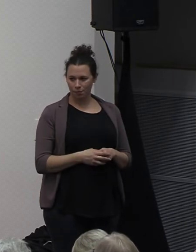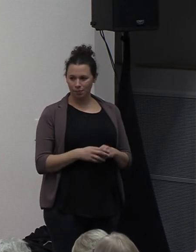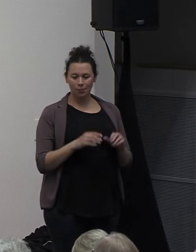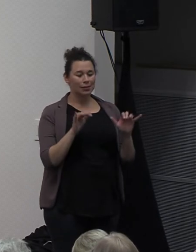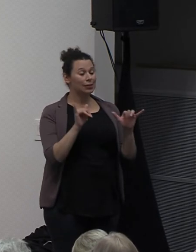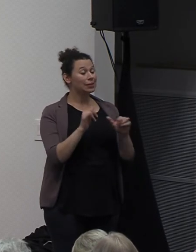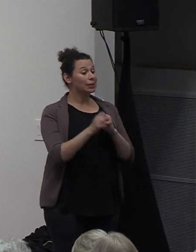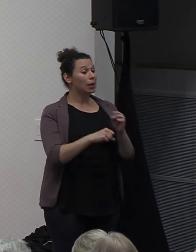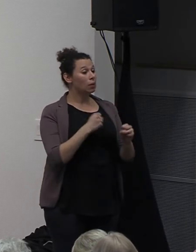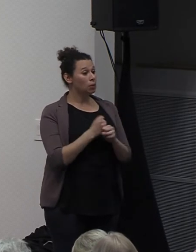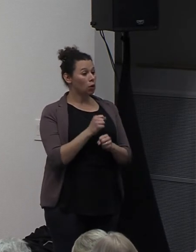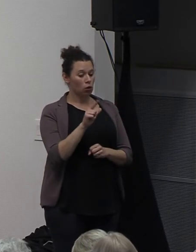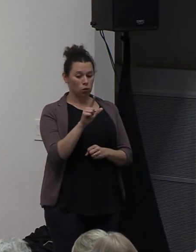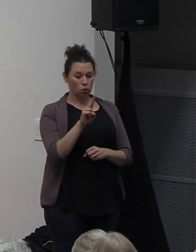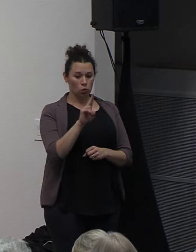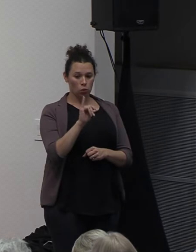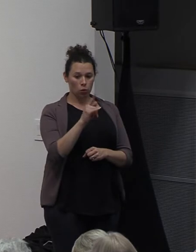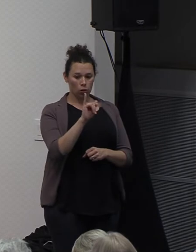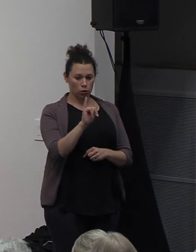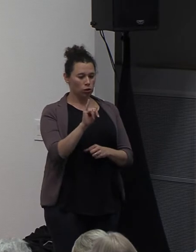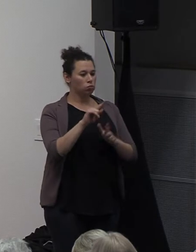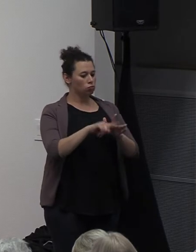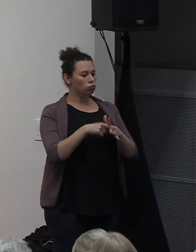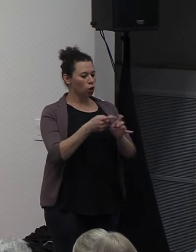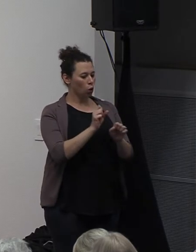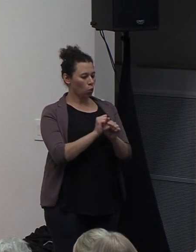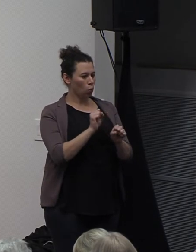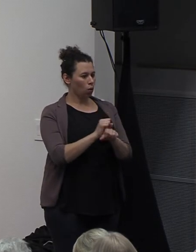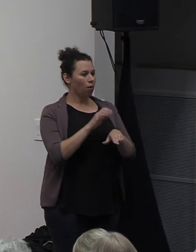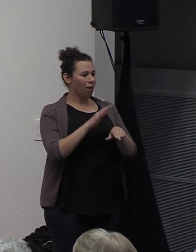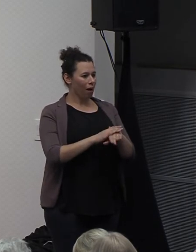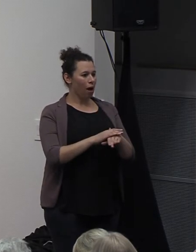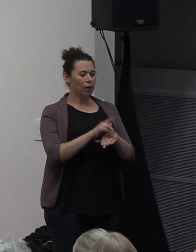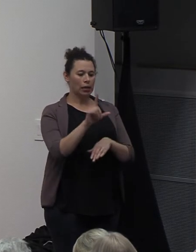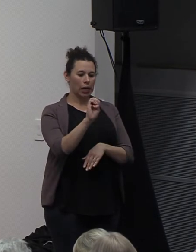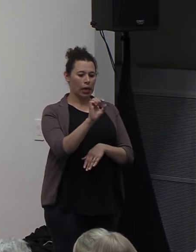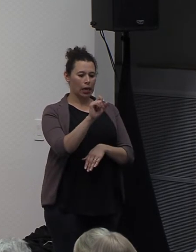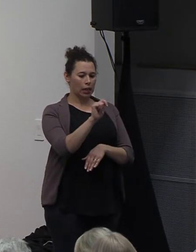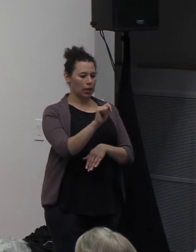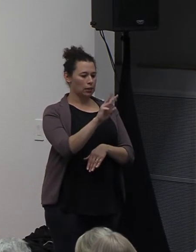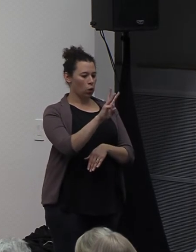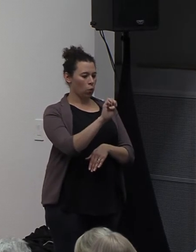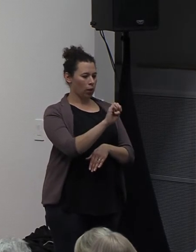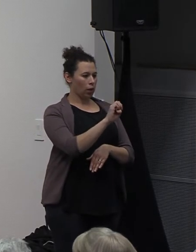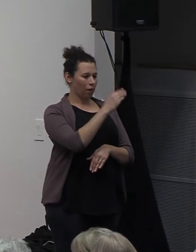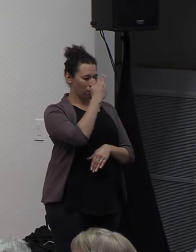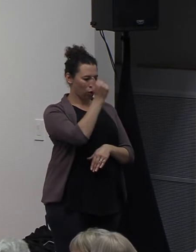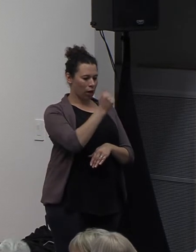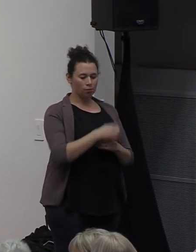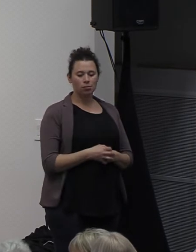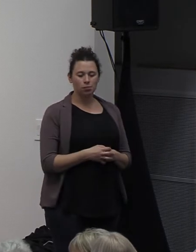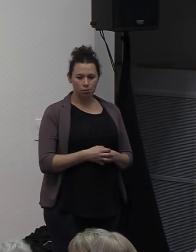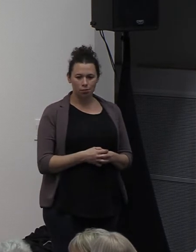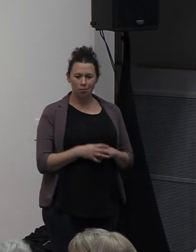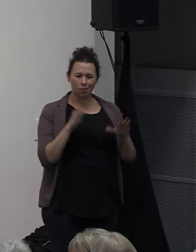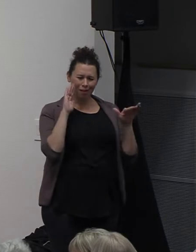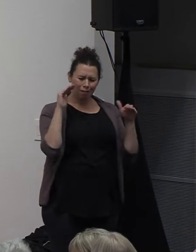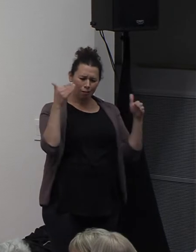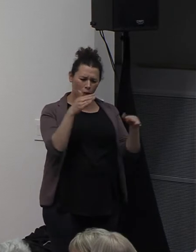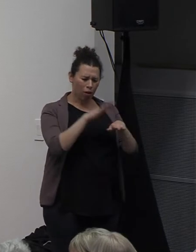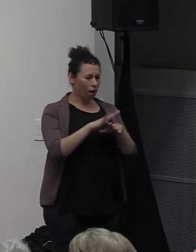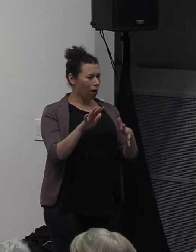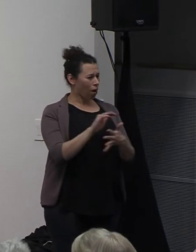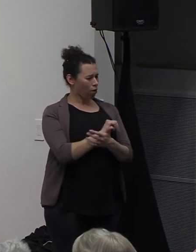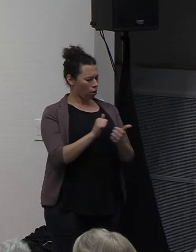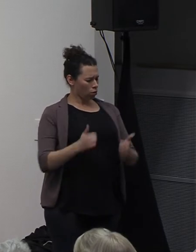that Luigi began work on Lest We Forget, his multimedia memorial project focused on Holocaust survivors from all over